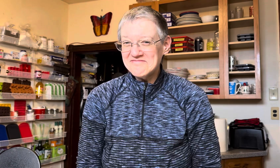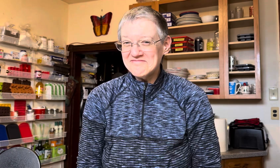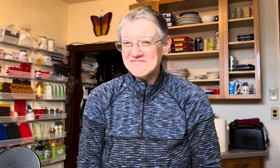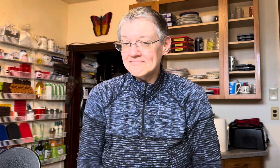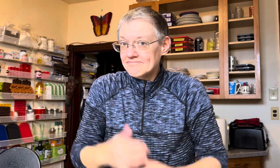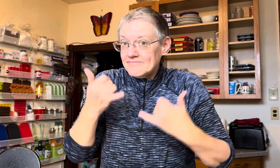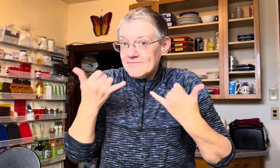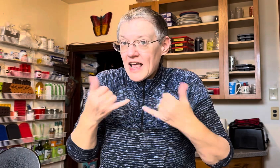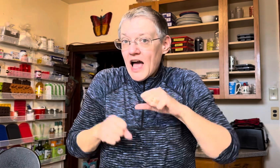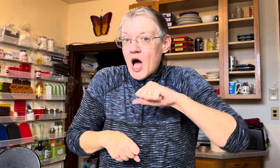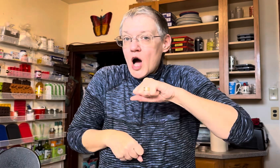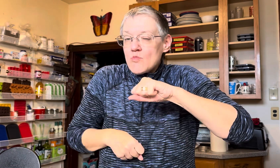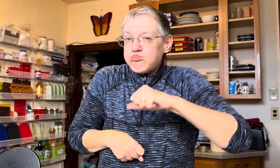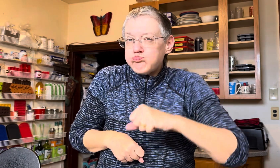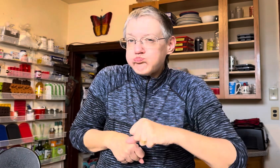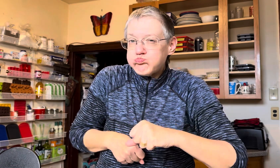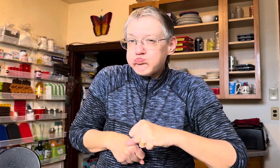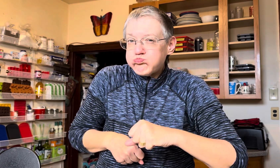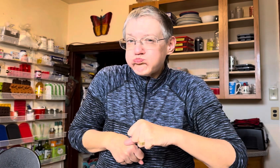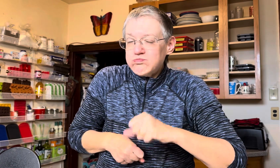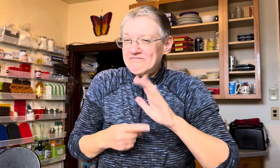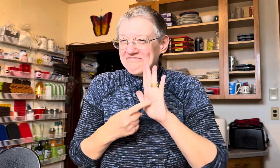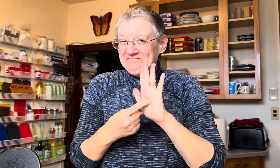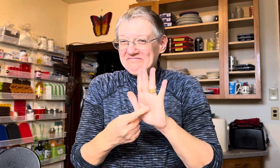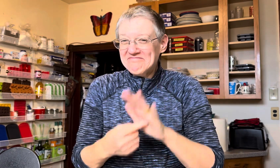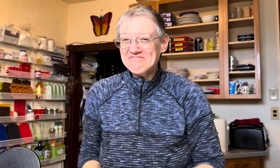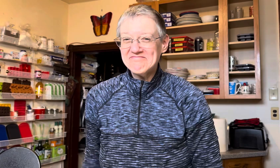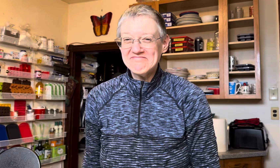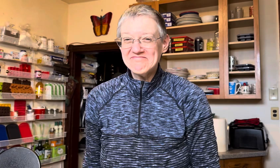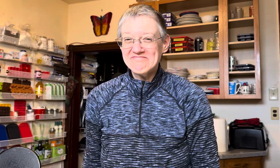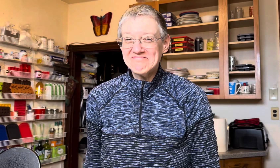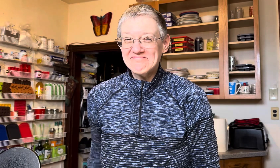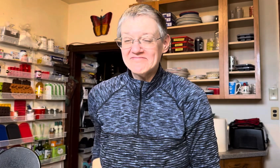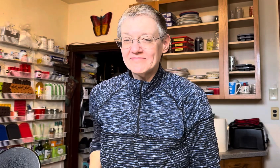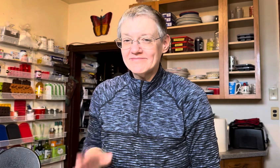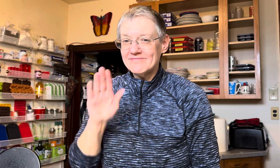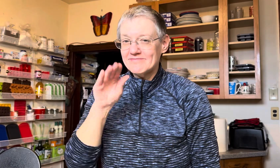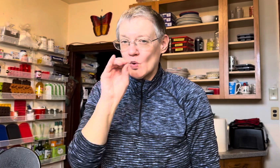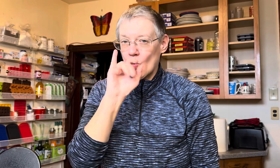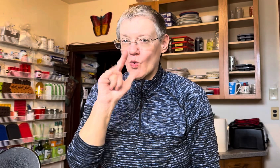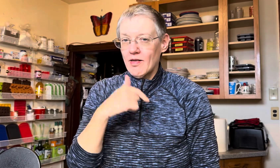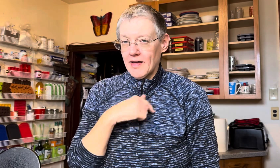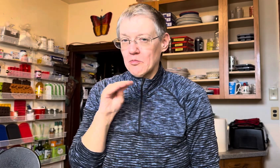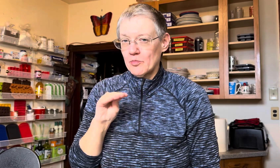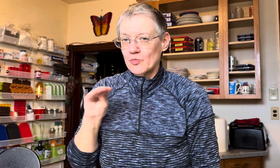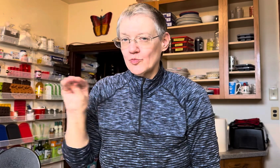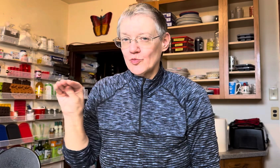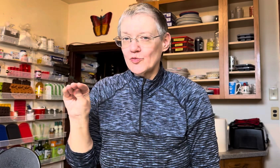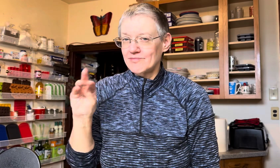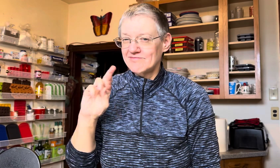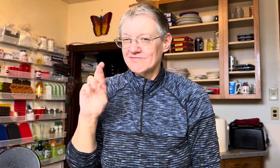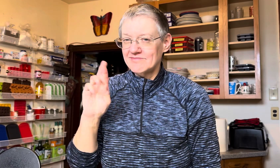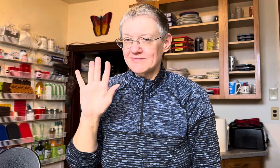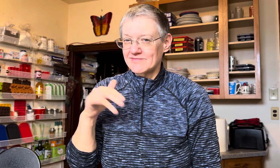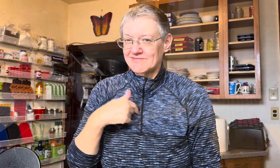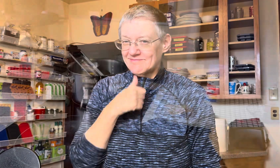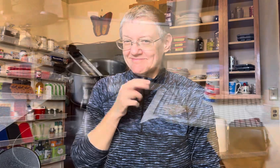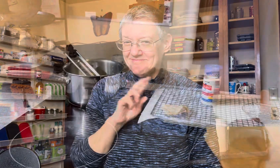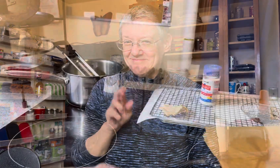servings because each bag has 6 tortillas. So let me get these pressed to show you how. By the way, I did move the